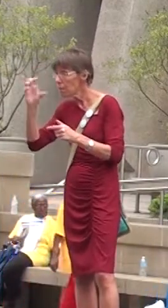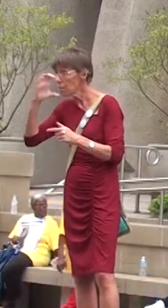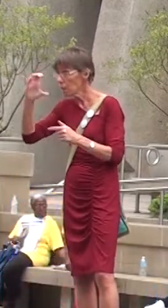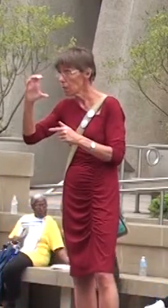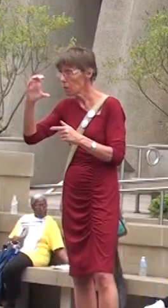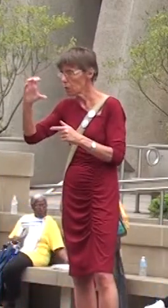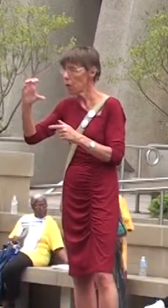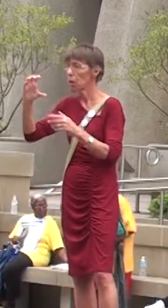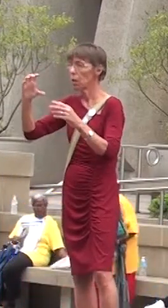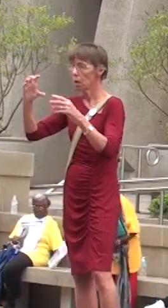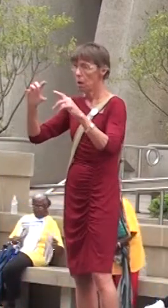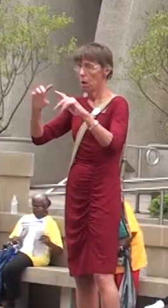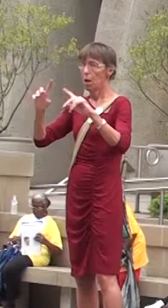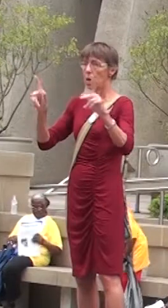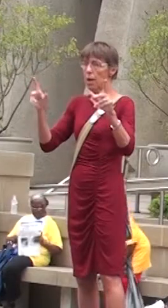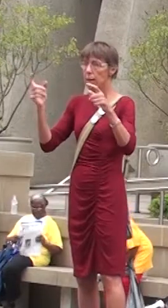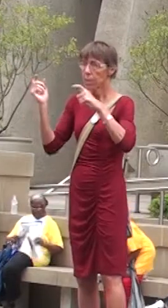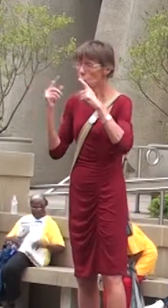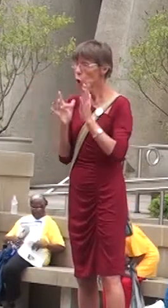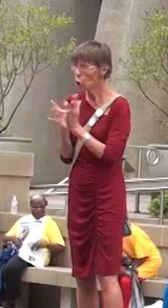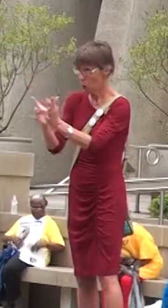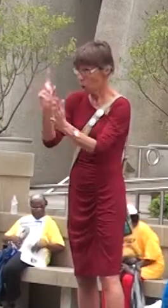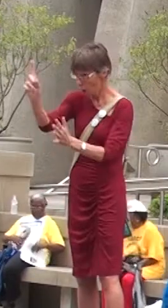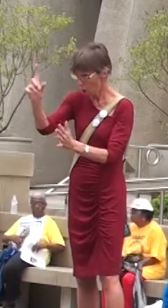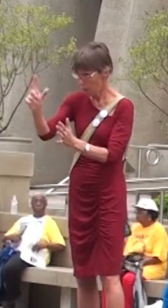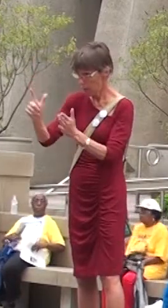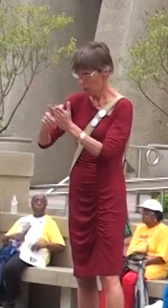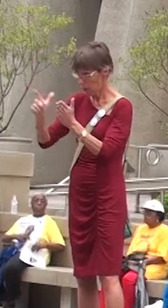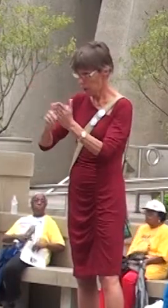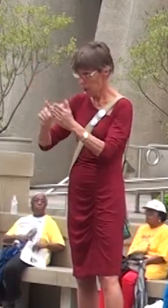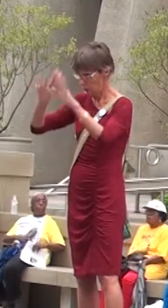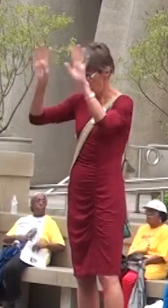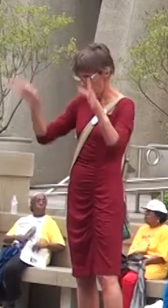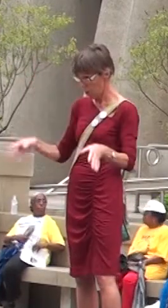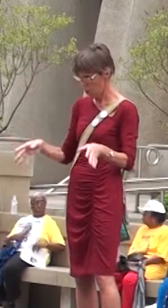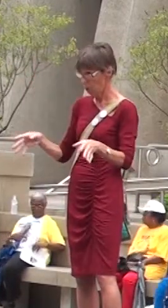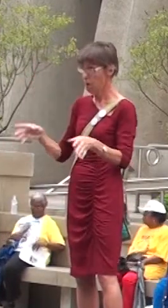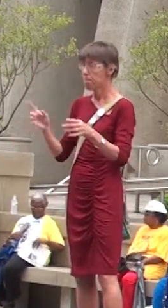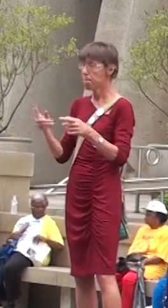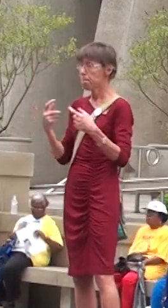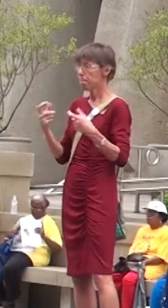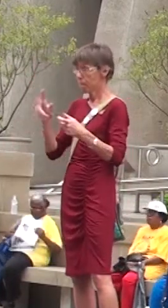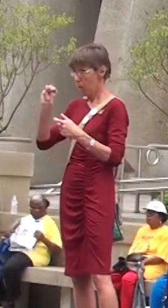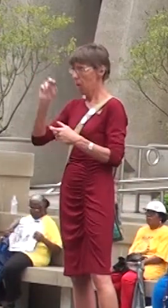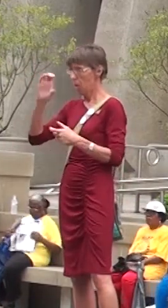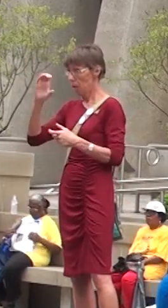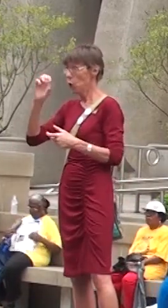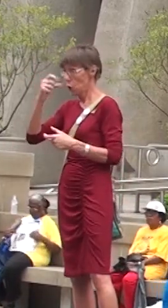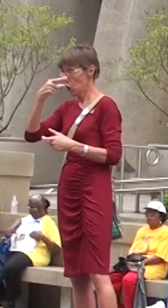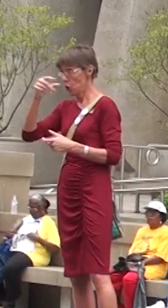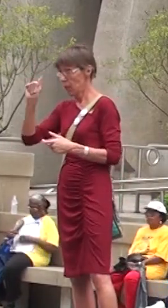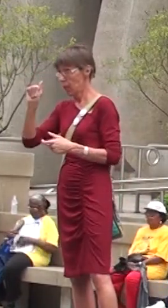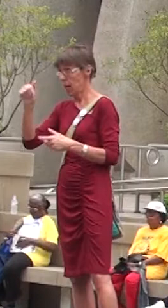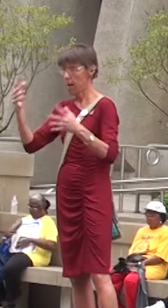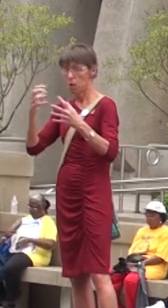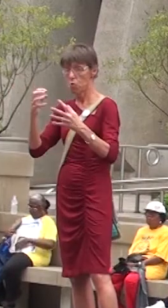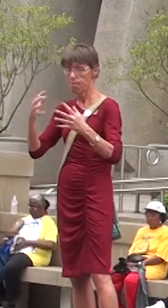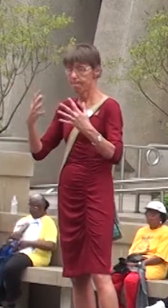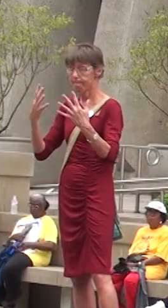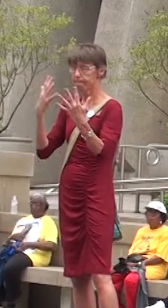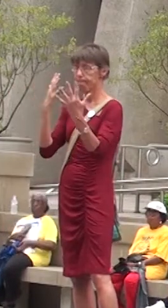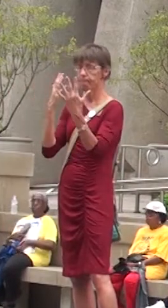took the legislature by storm. You filled the Senate gallery, spilled out into the rotunda and the streets in front of